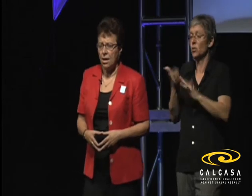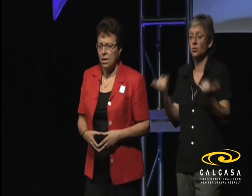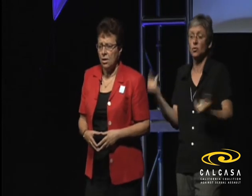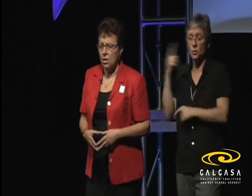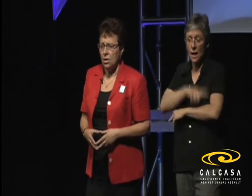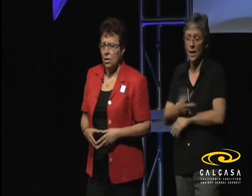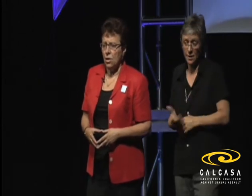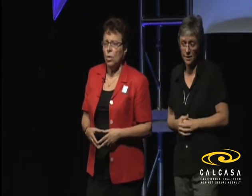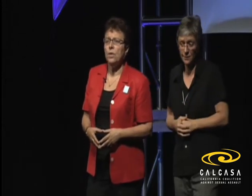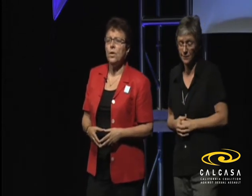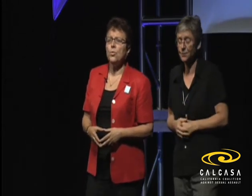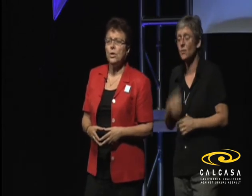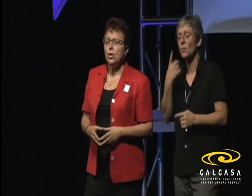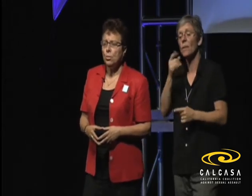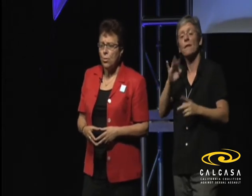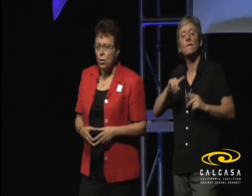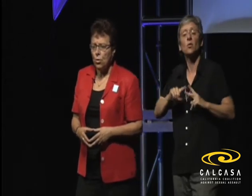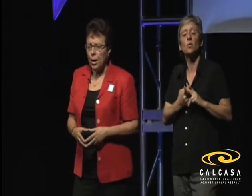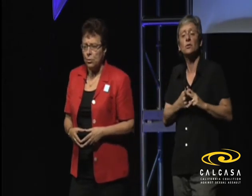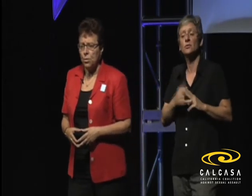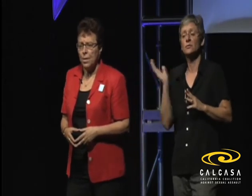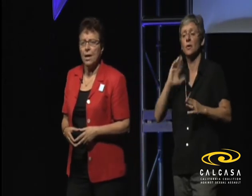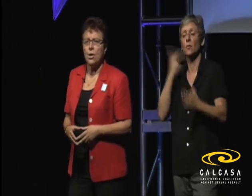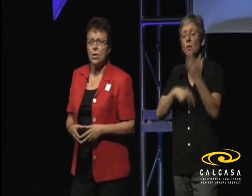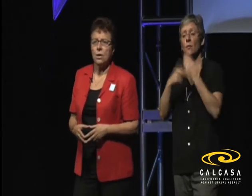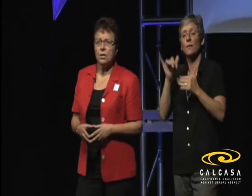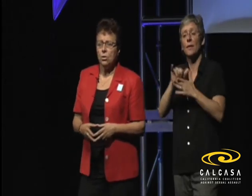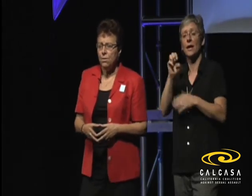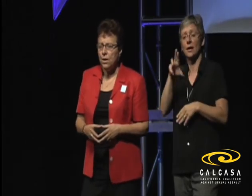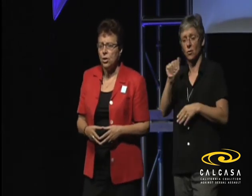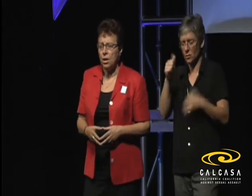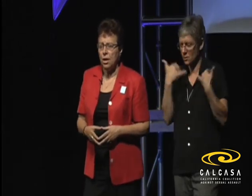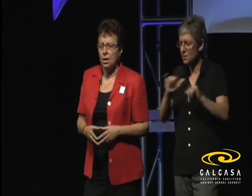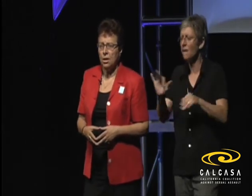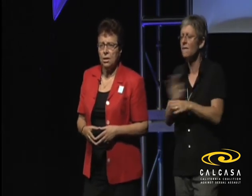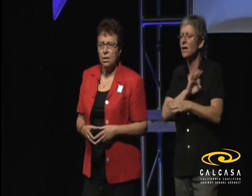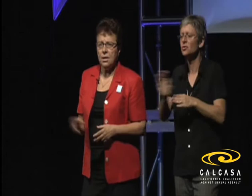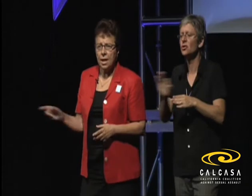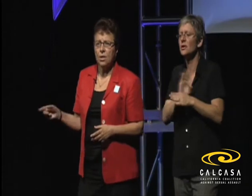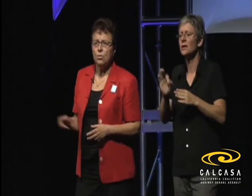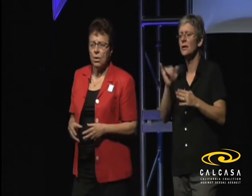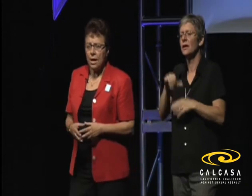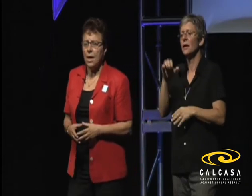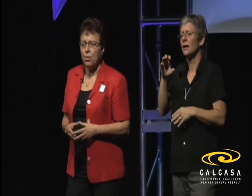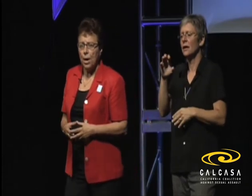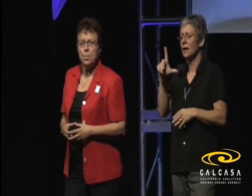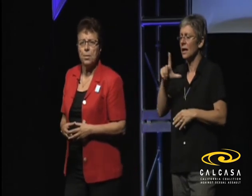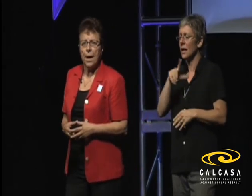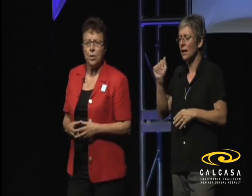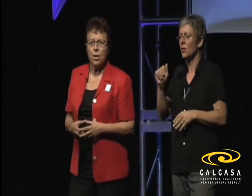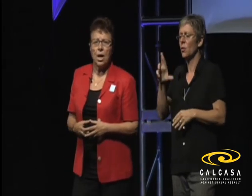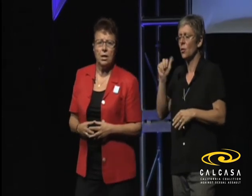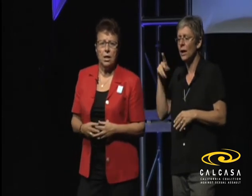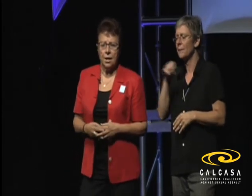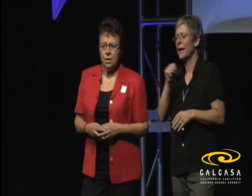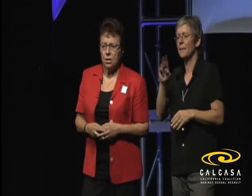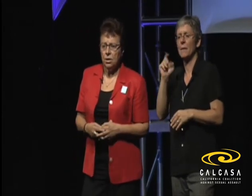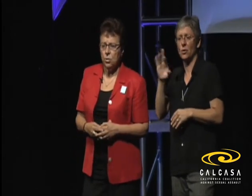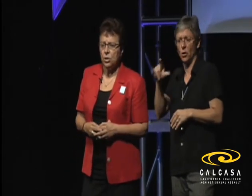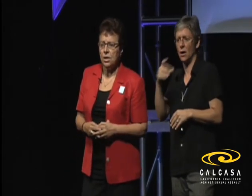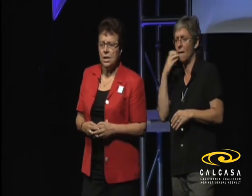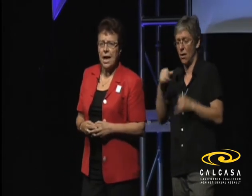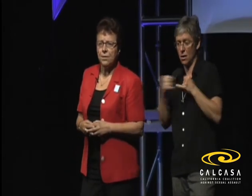today. One of the original programs from that era, still functioning, is the LA Rape and Battering